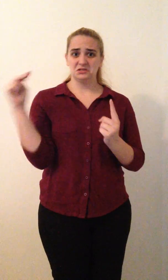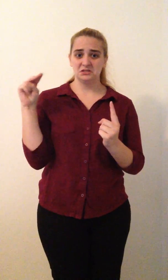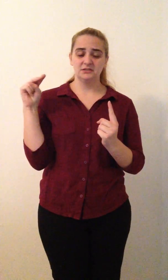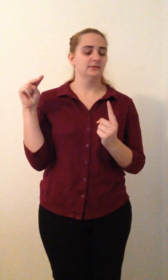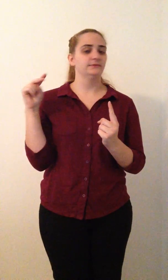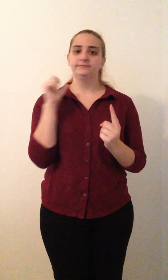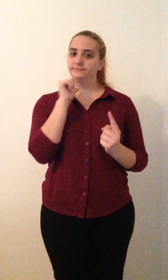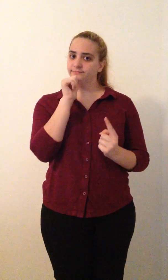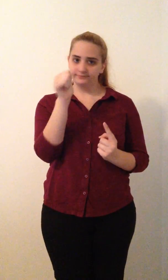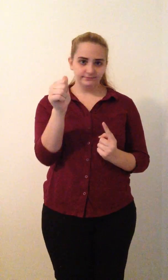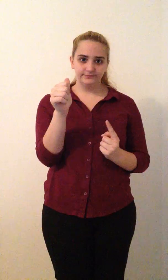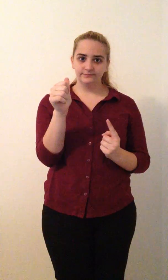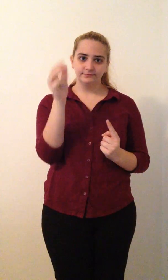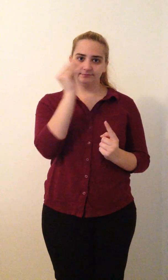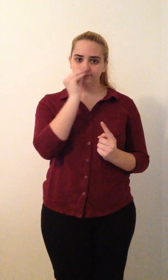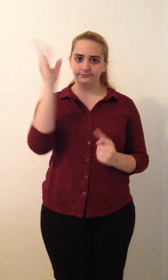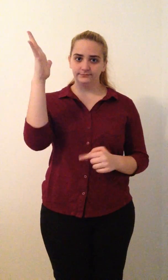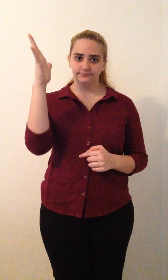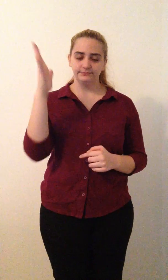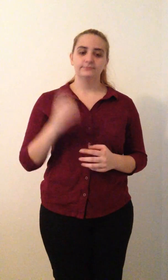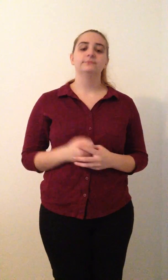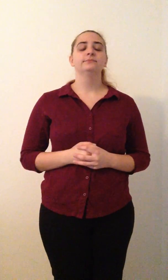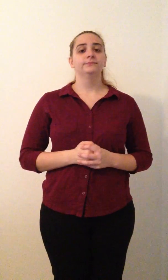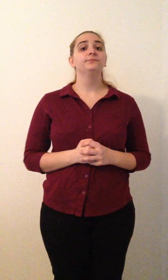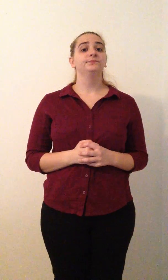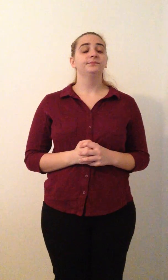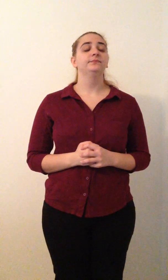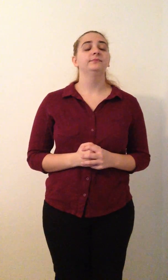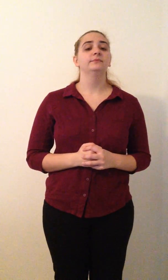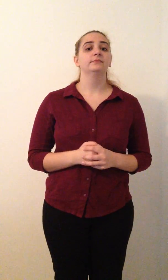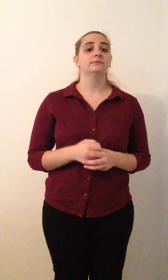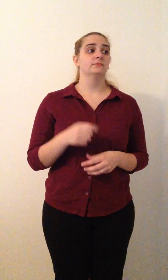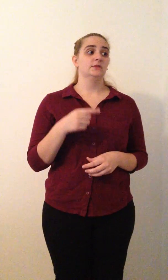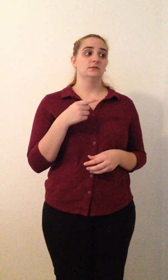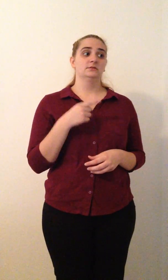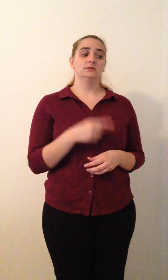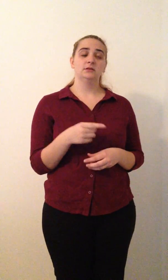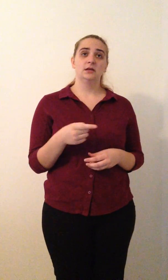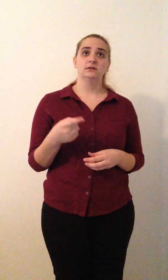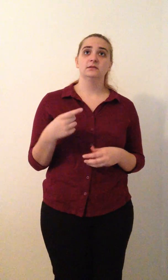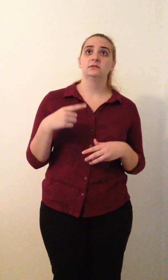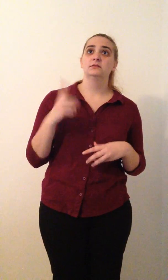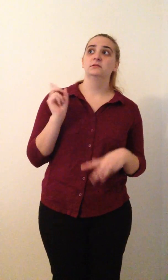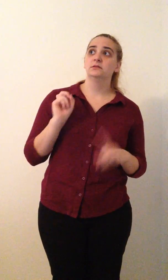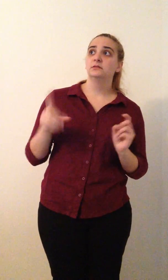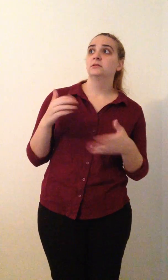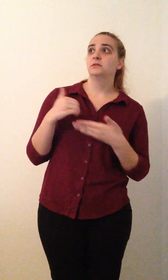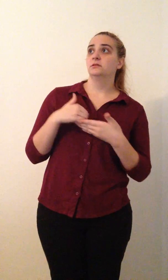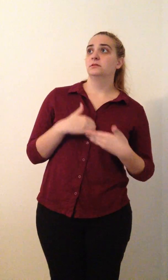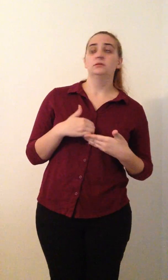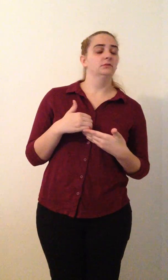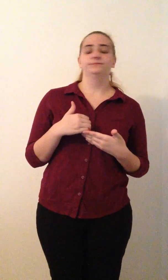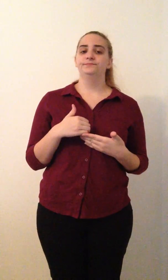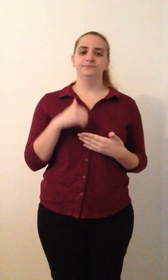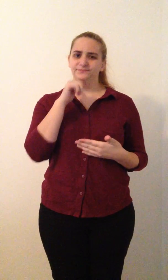out. And they don't know how to reach out to others. So they're not going to reach out to you as